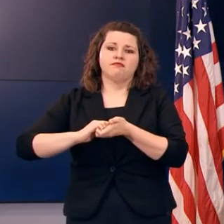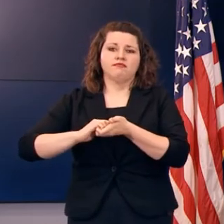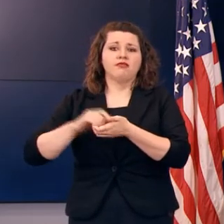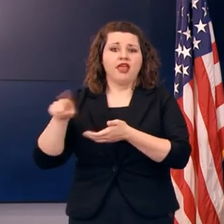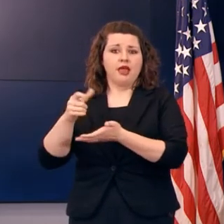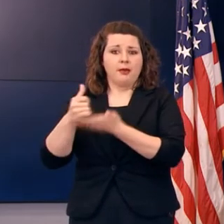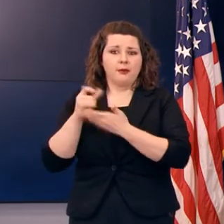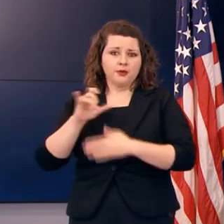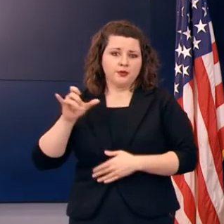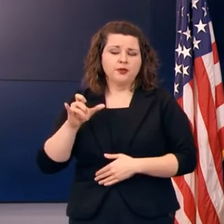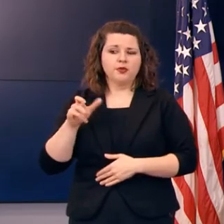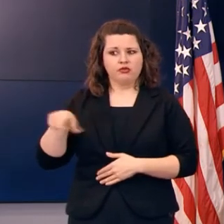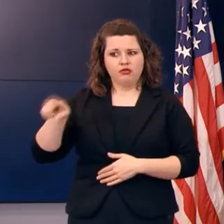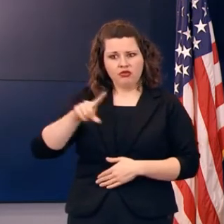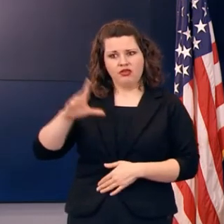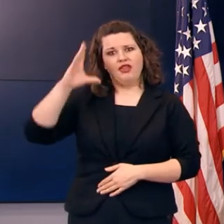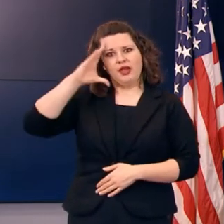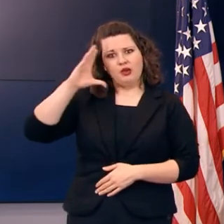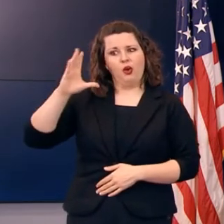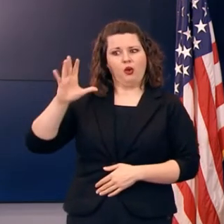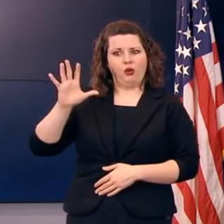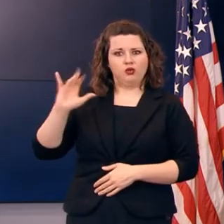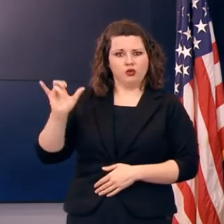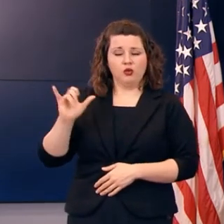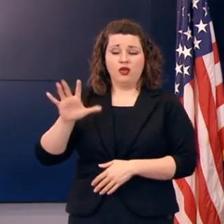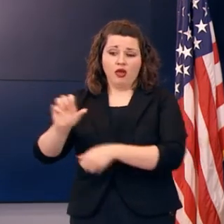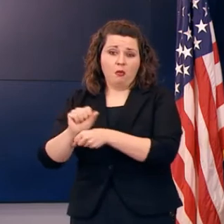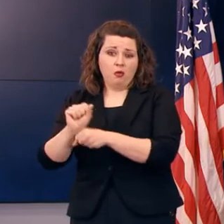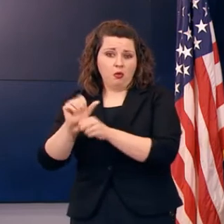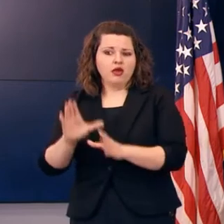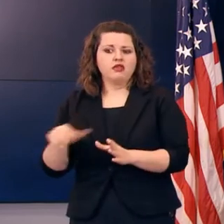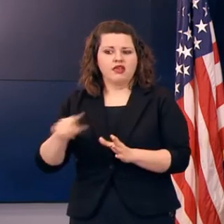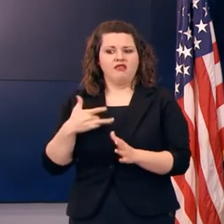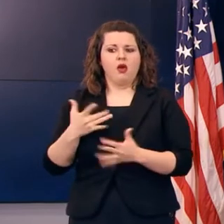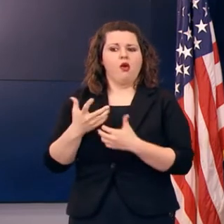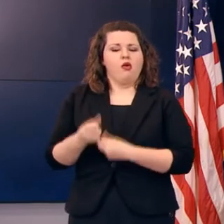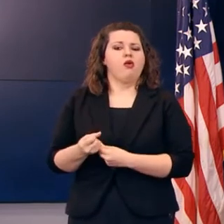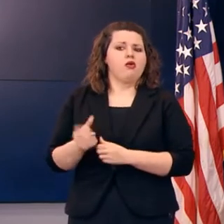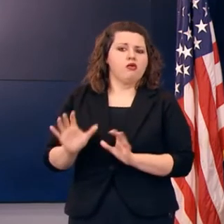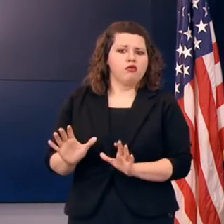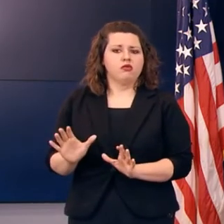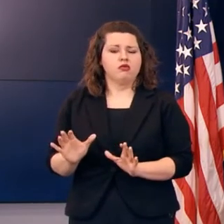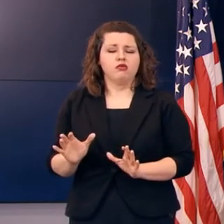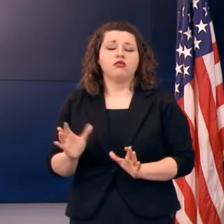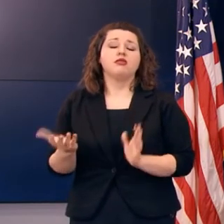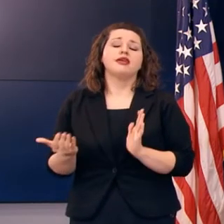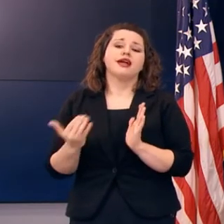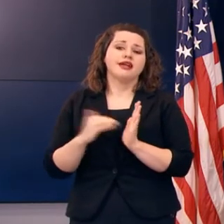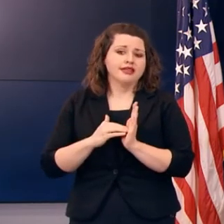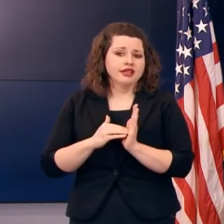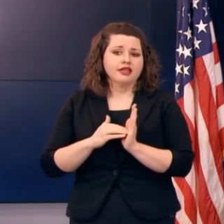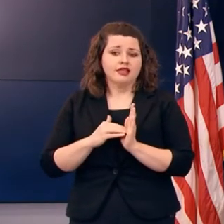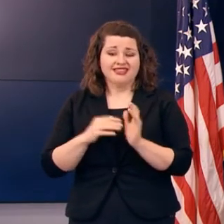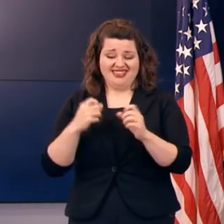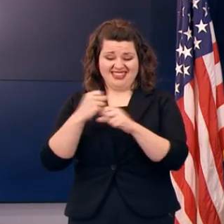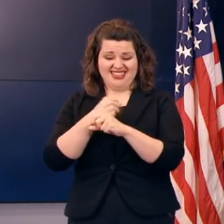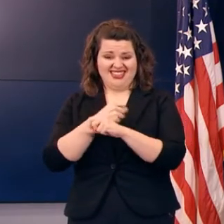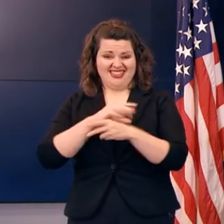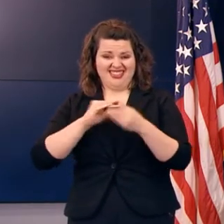they have some sense, and so their employees have some sense of confidence. Because, again, the statistics show